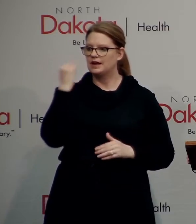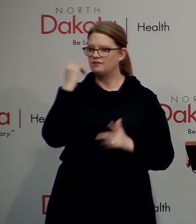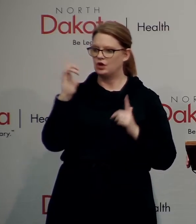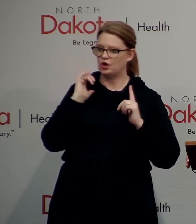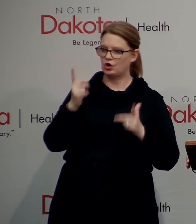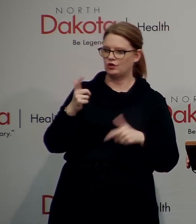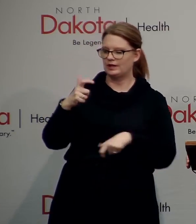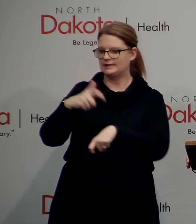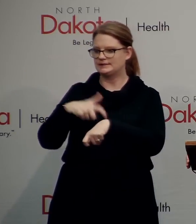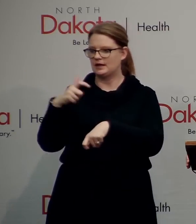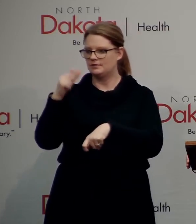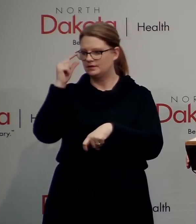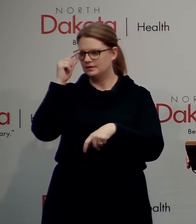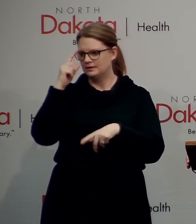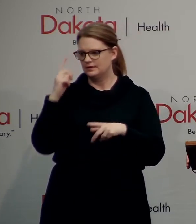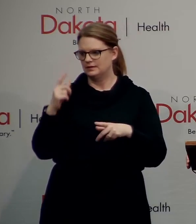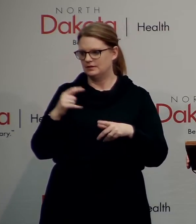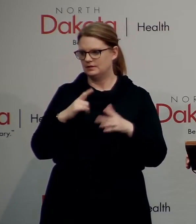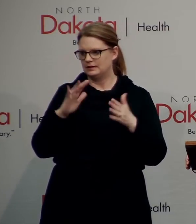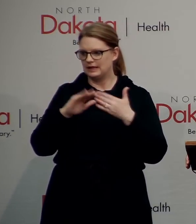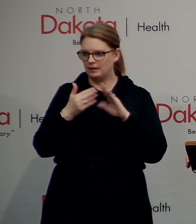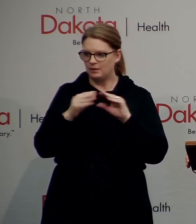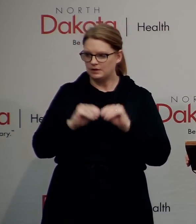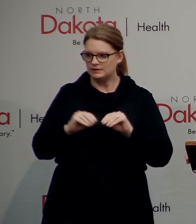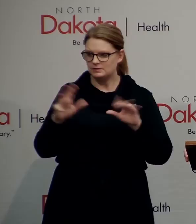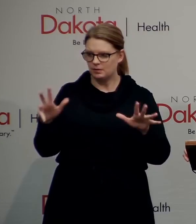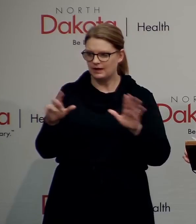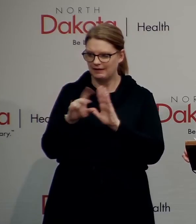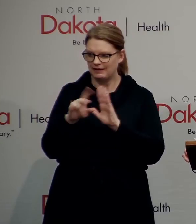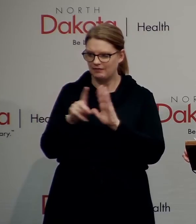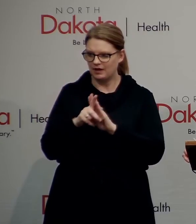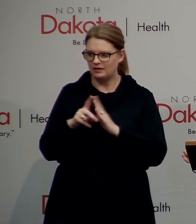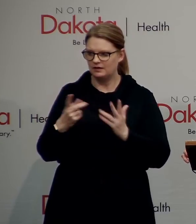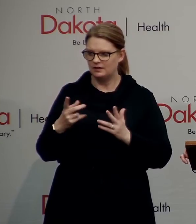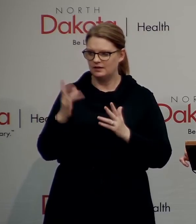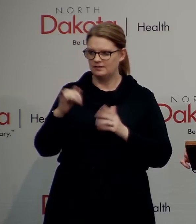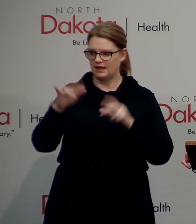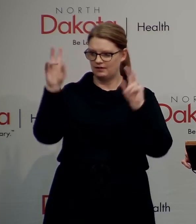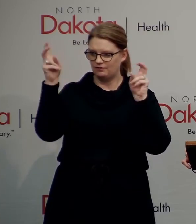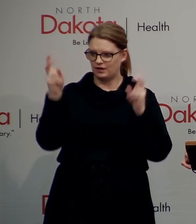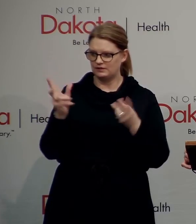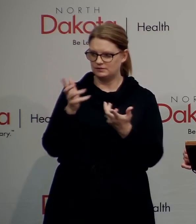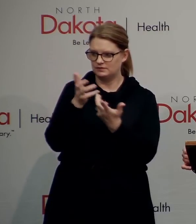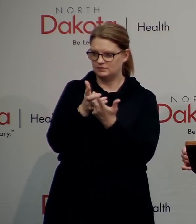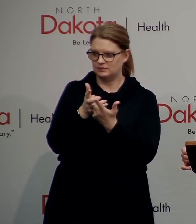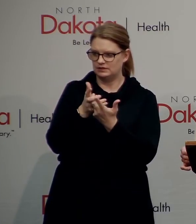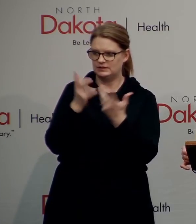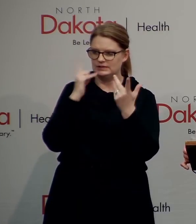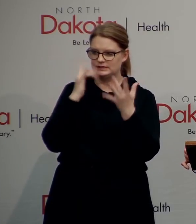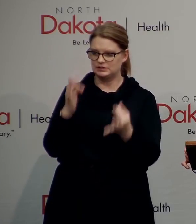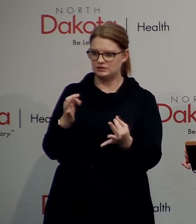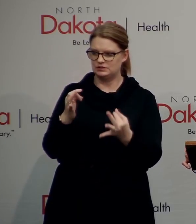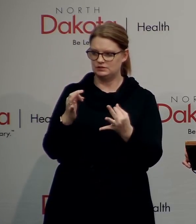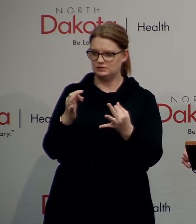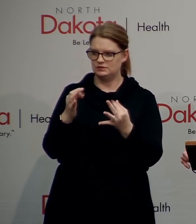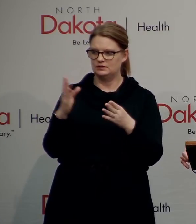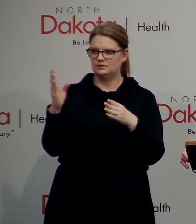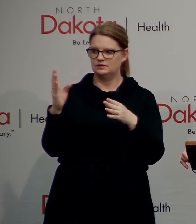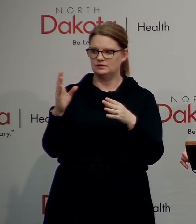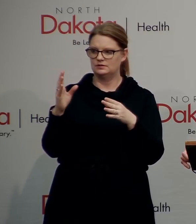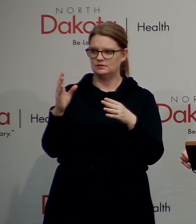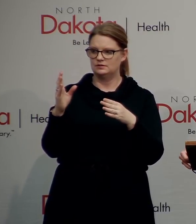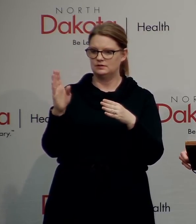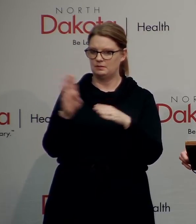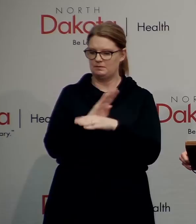early, you're on time, yet with community spread now identified, how does that phrase work into your decision to hold business closures